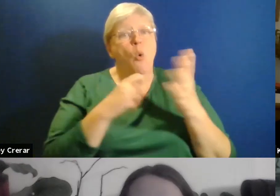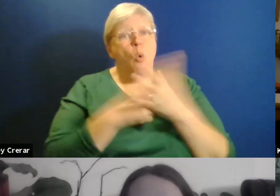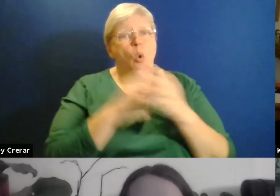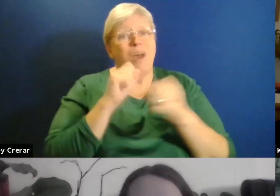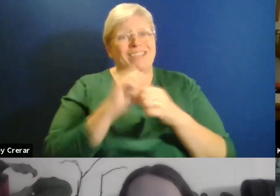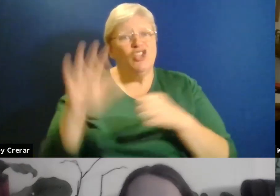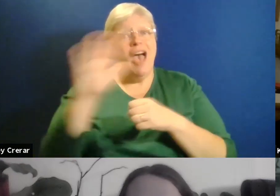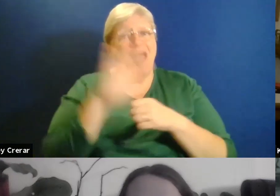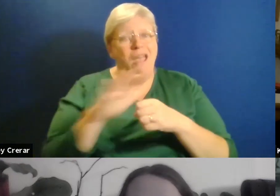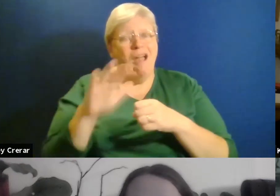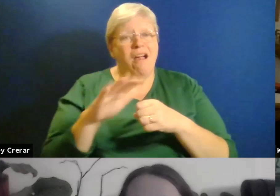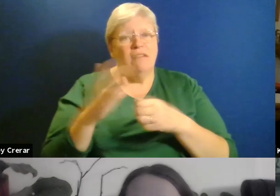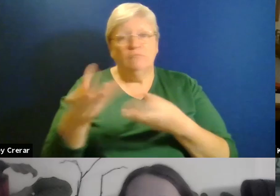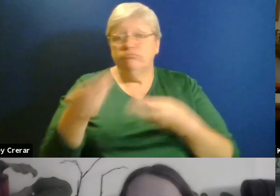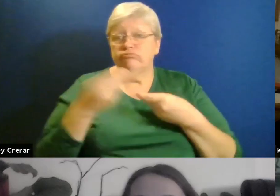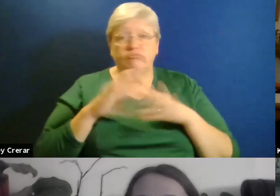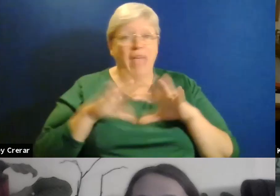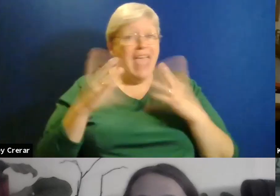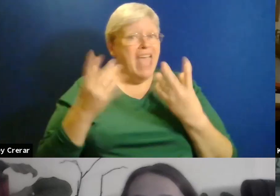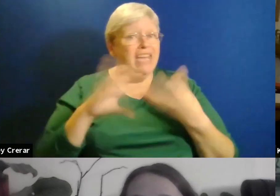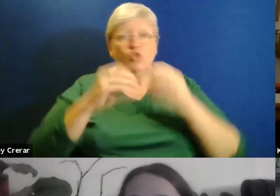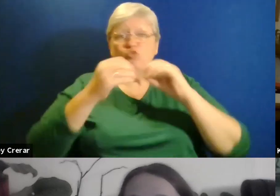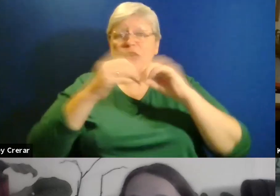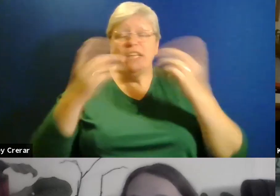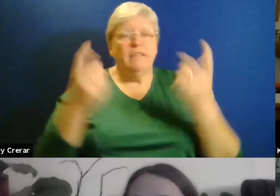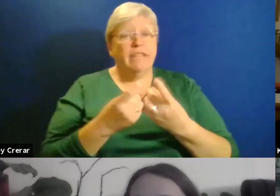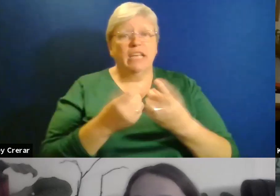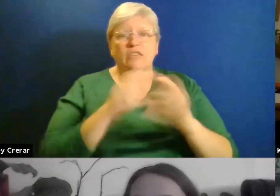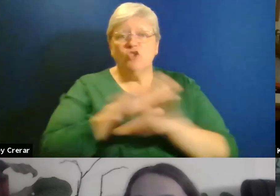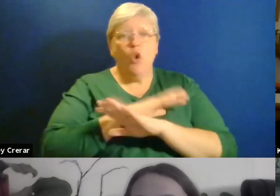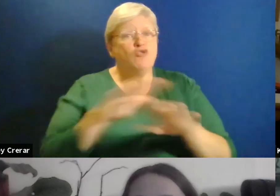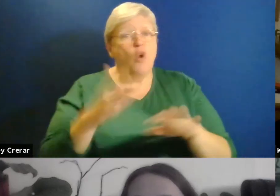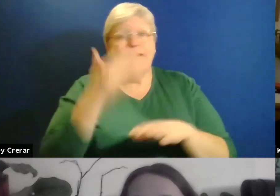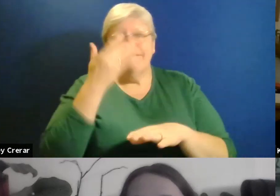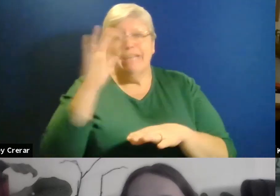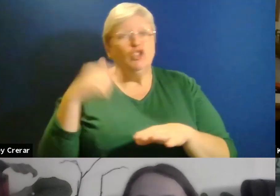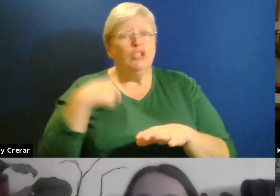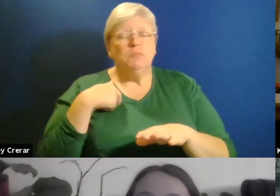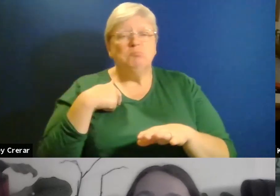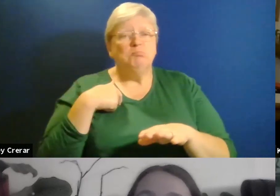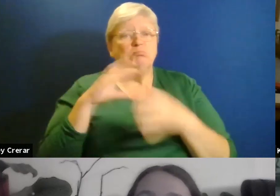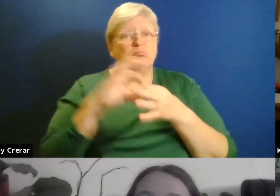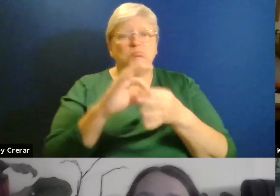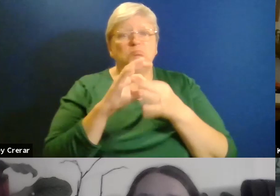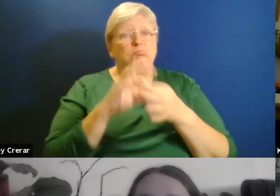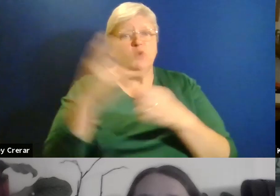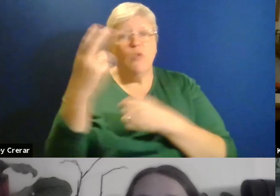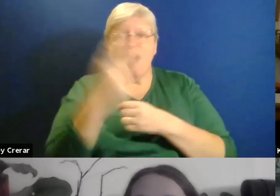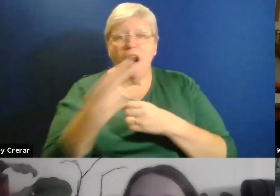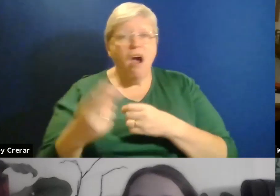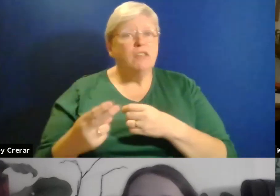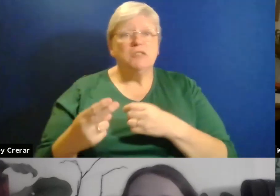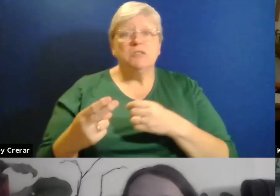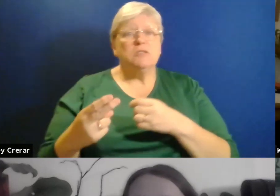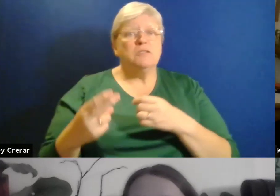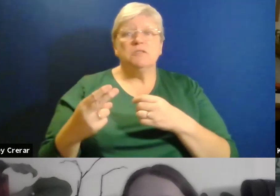submit any kind of creative material or non-fiction material relating to the arts